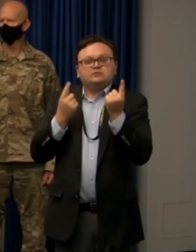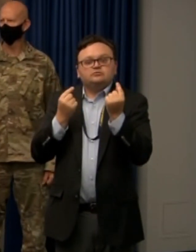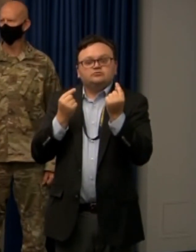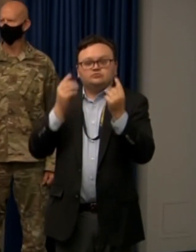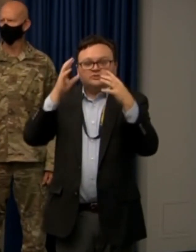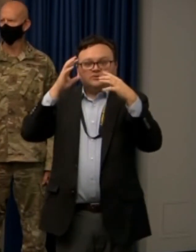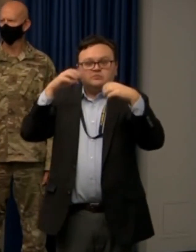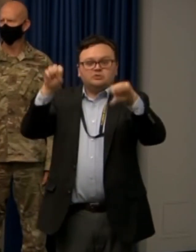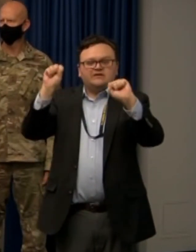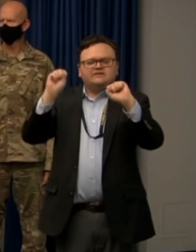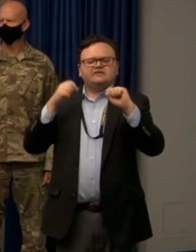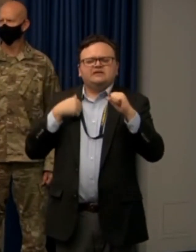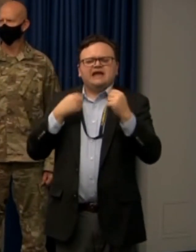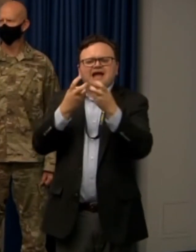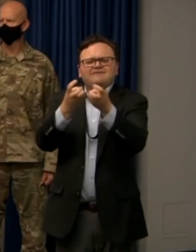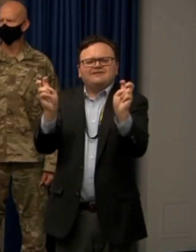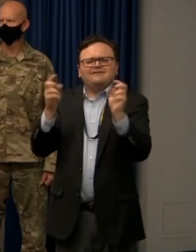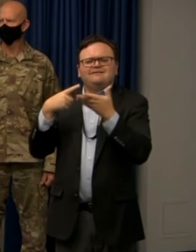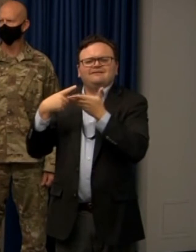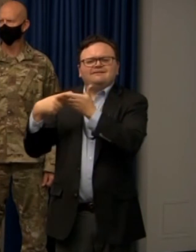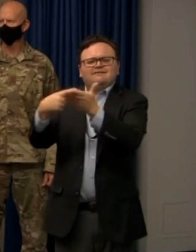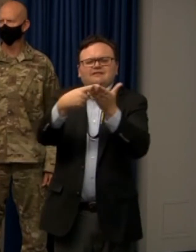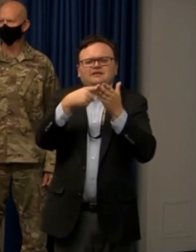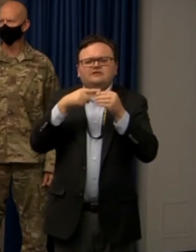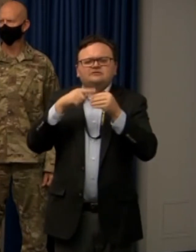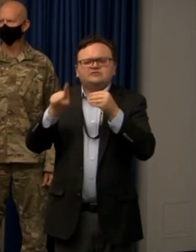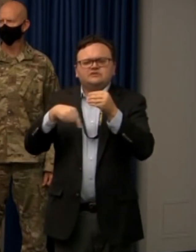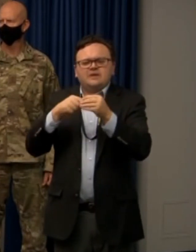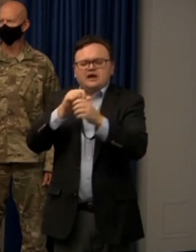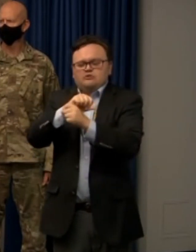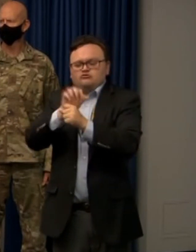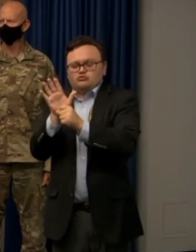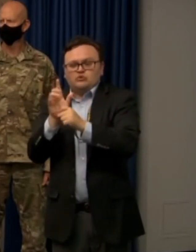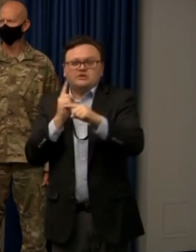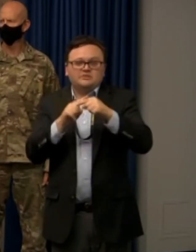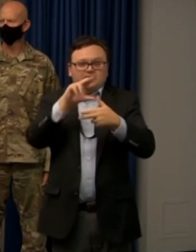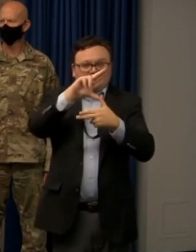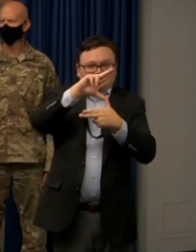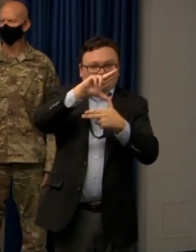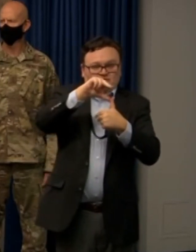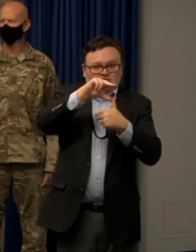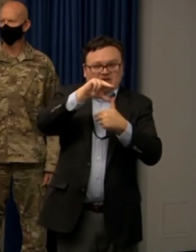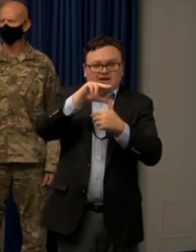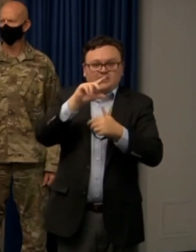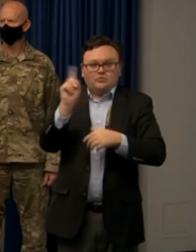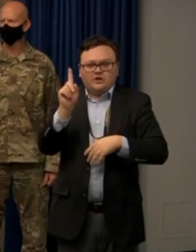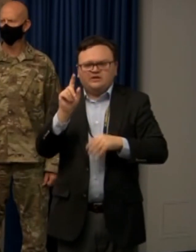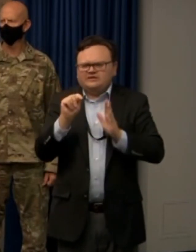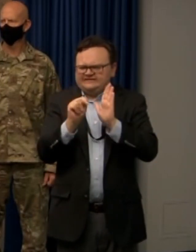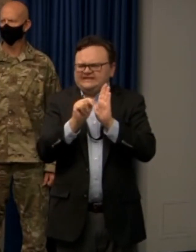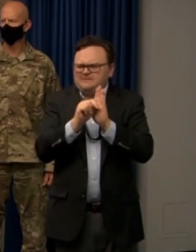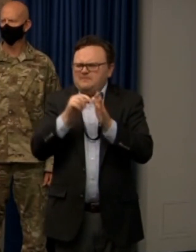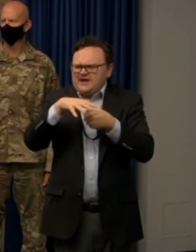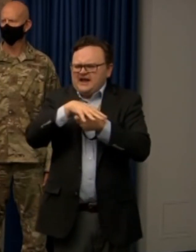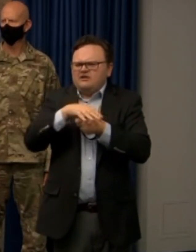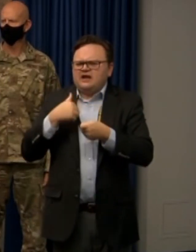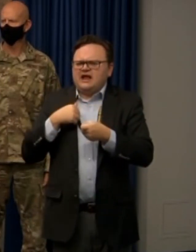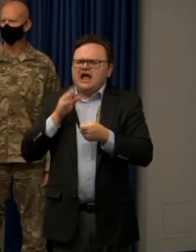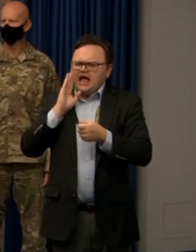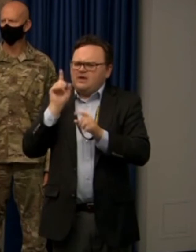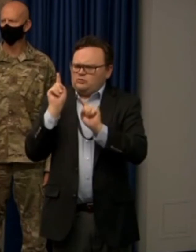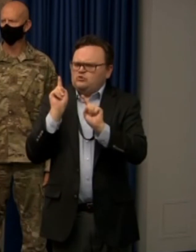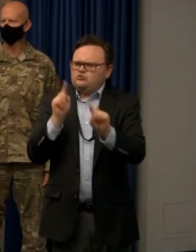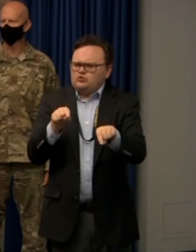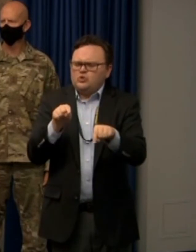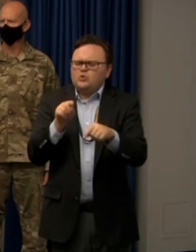a roundtable on COVID and the storm, I think in the Tampa area. One of the things I'm going to seek